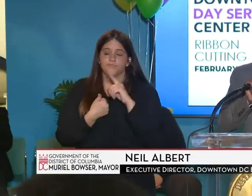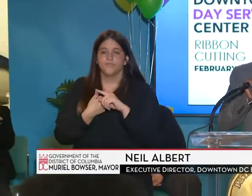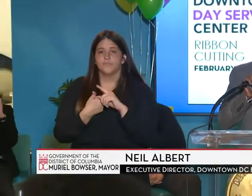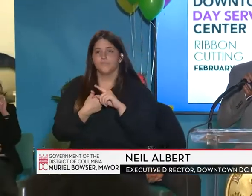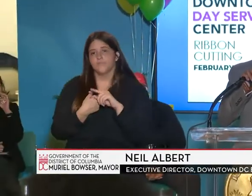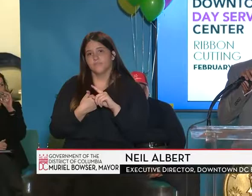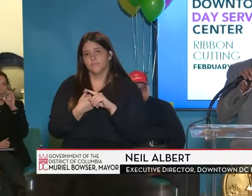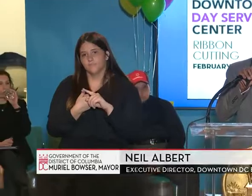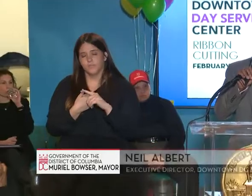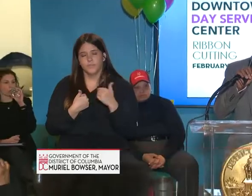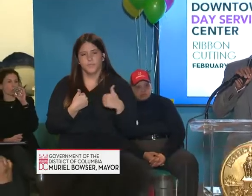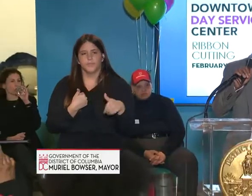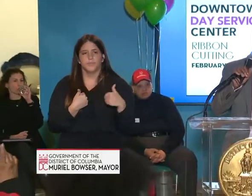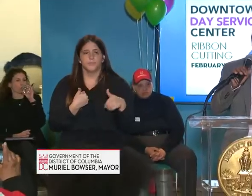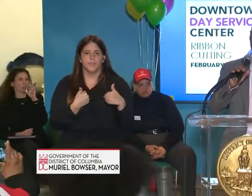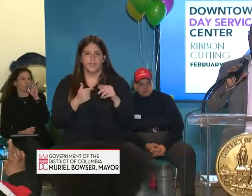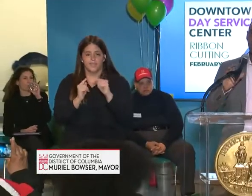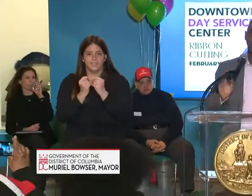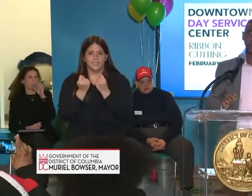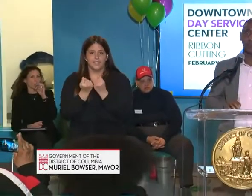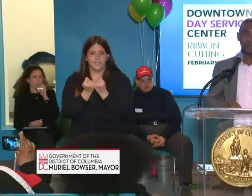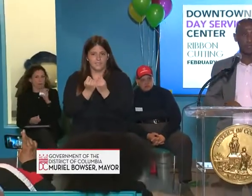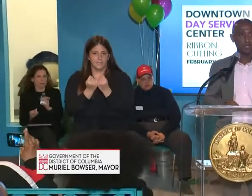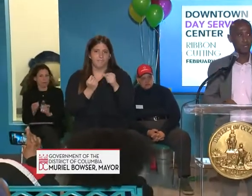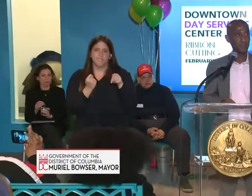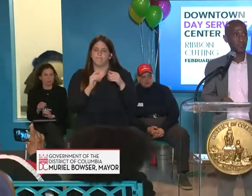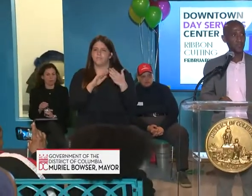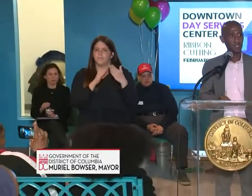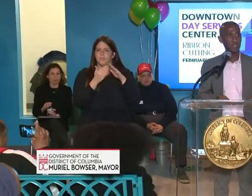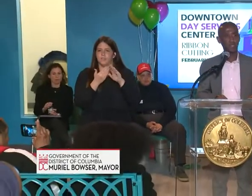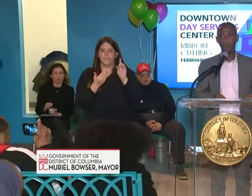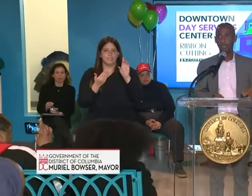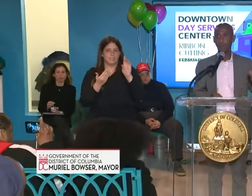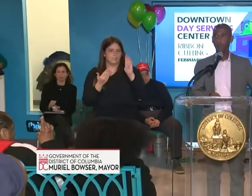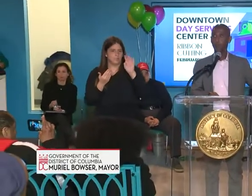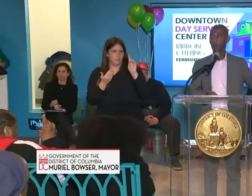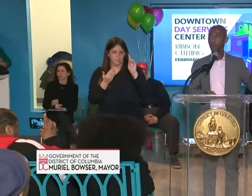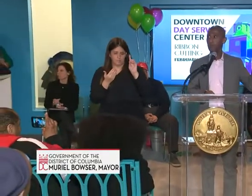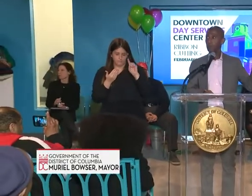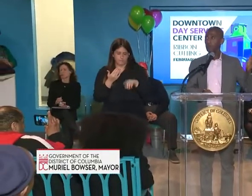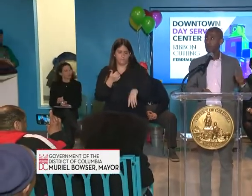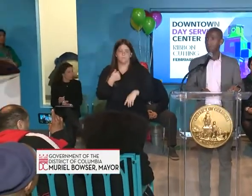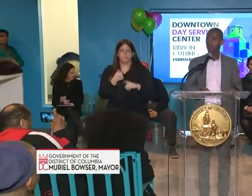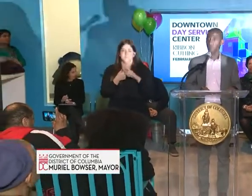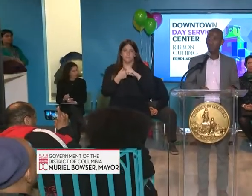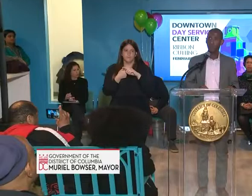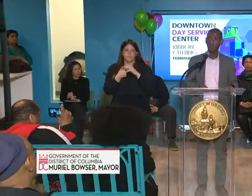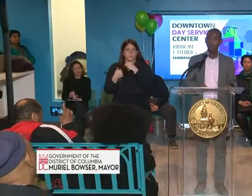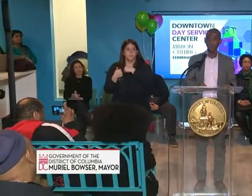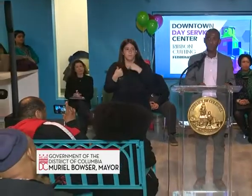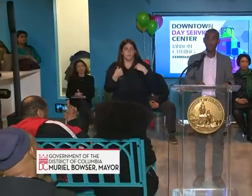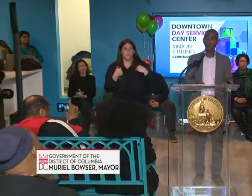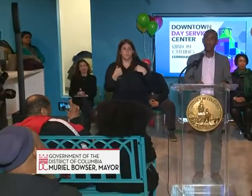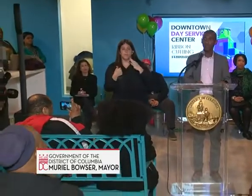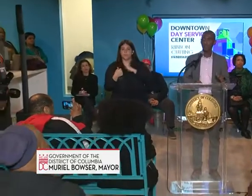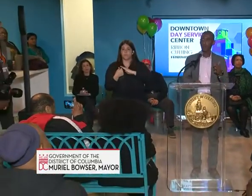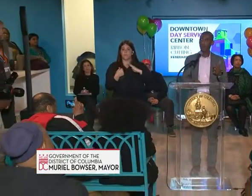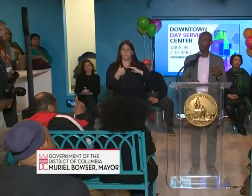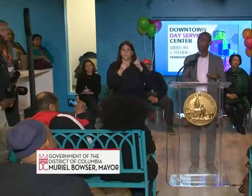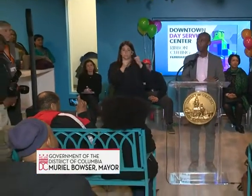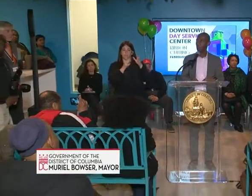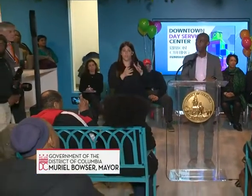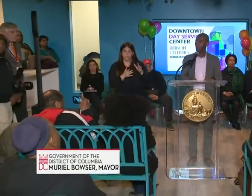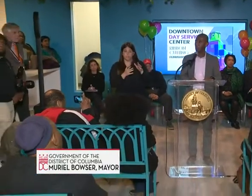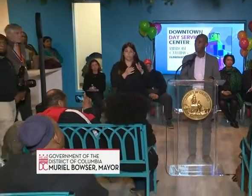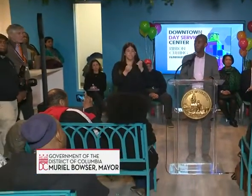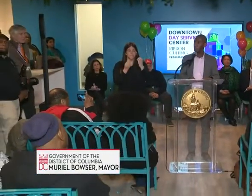the just remarkable team at the Downtown DC BID. We have some of our members of our board of directors here and a